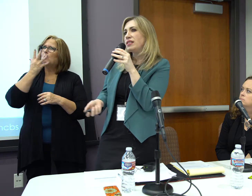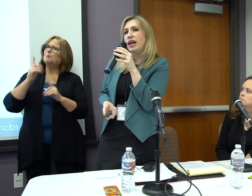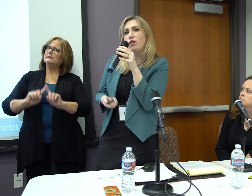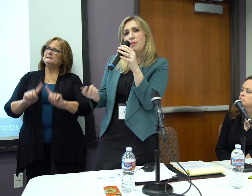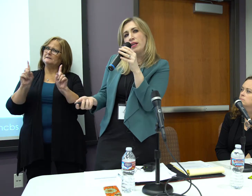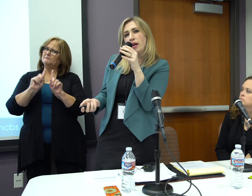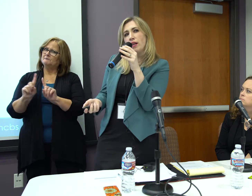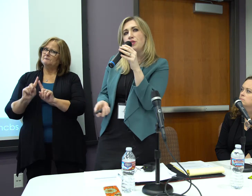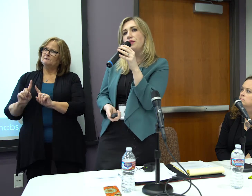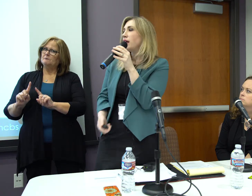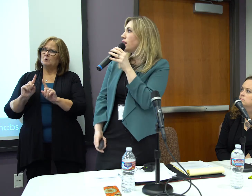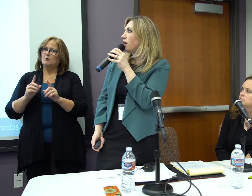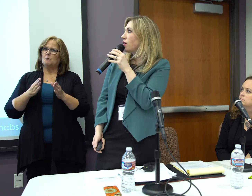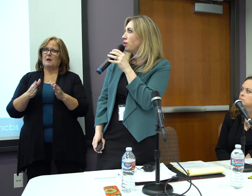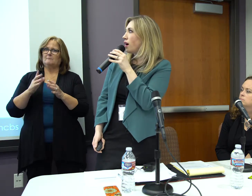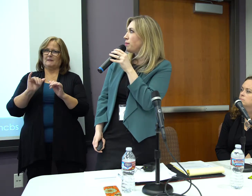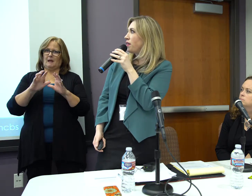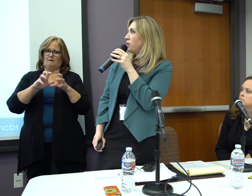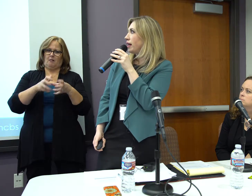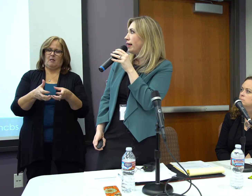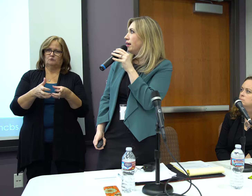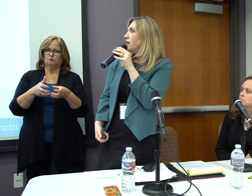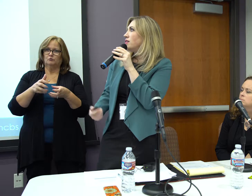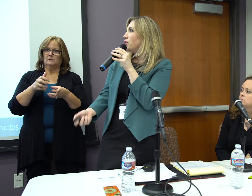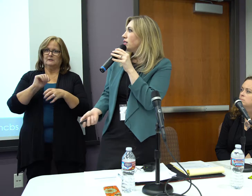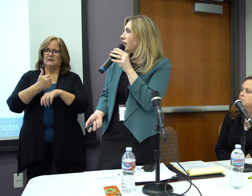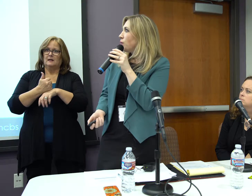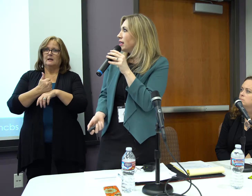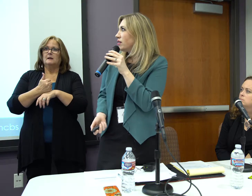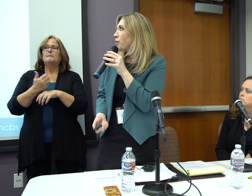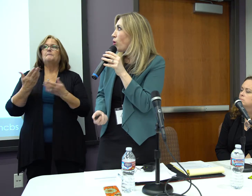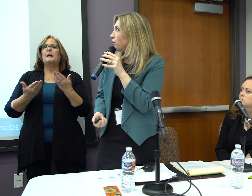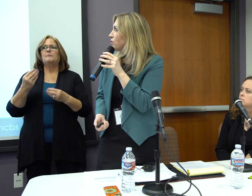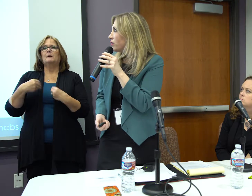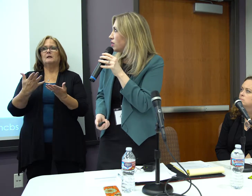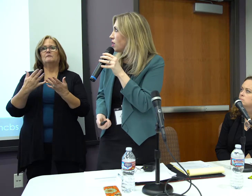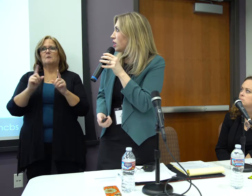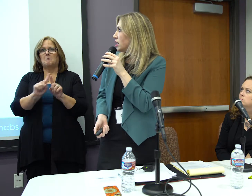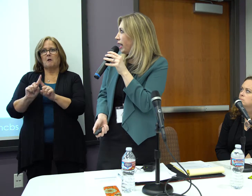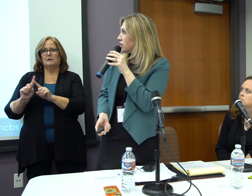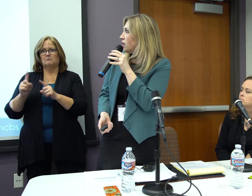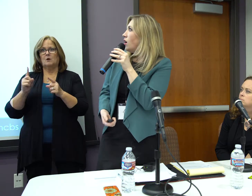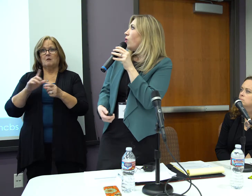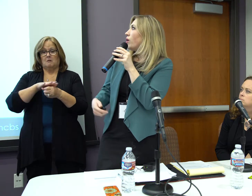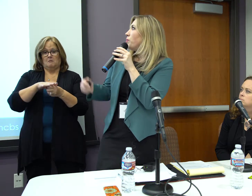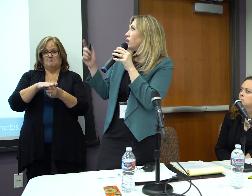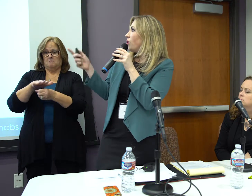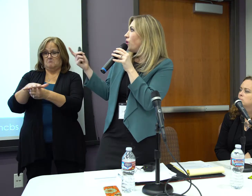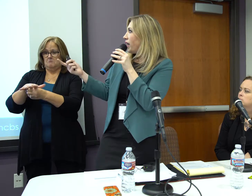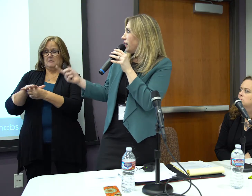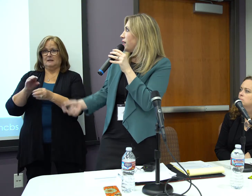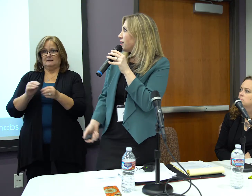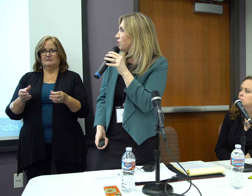of different ways. It kind of goes back to that clustered setting that I think we talked about in the beginning. The setting might deliver multiple services on site, or it would